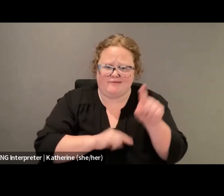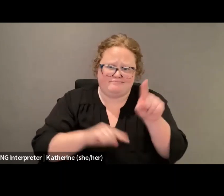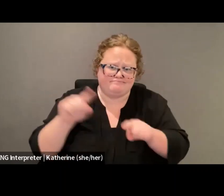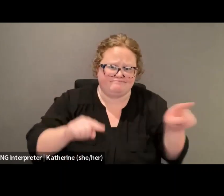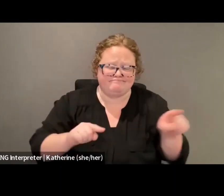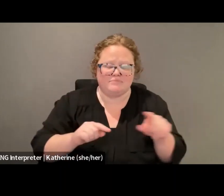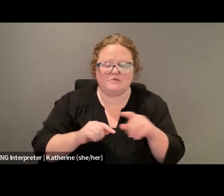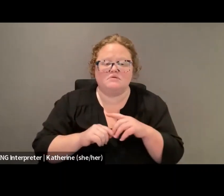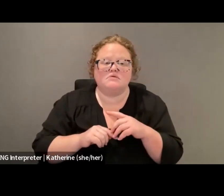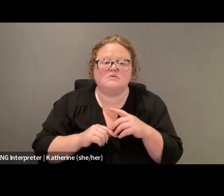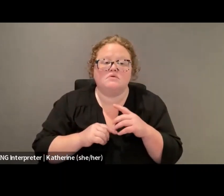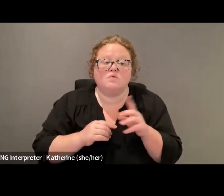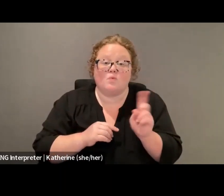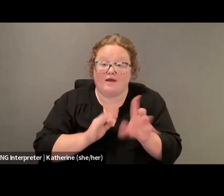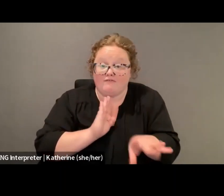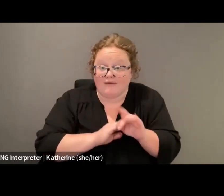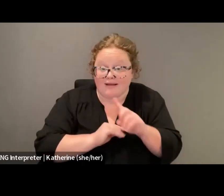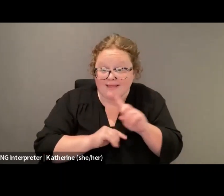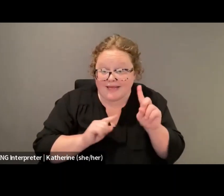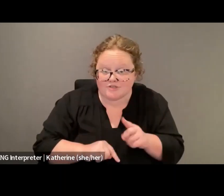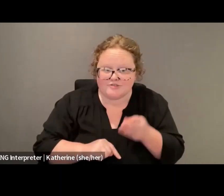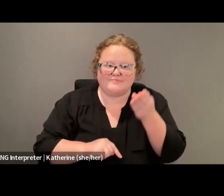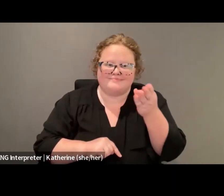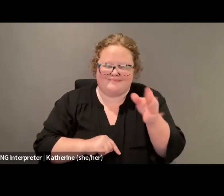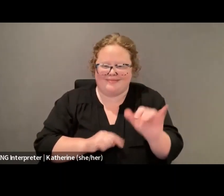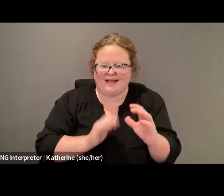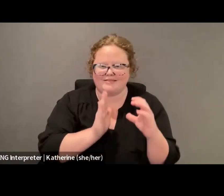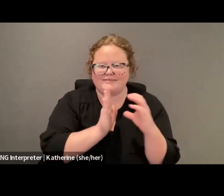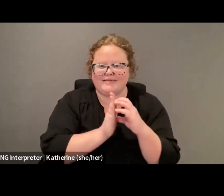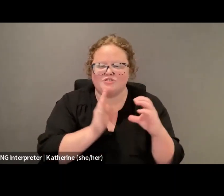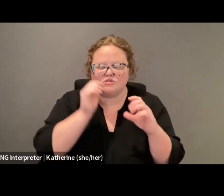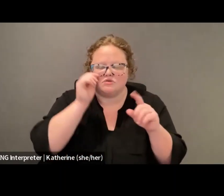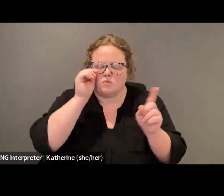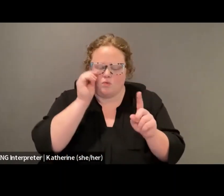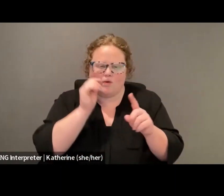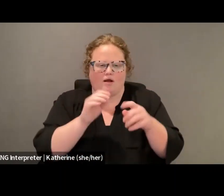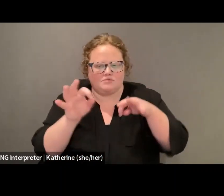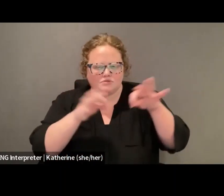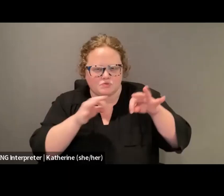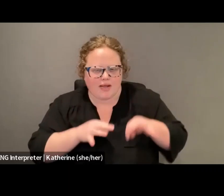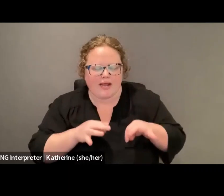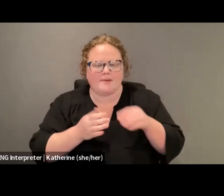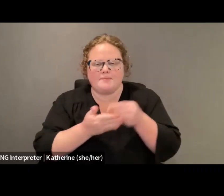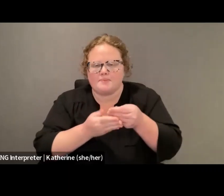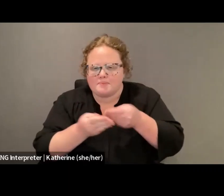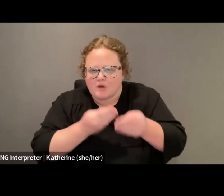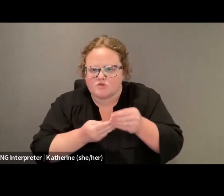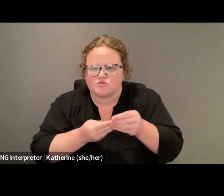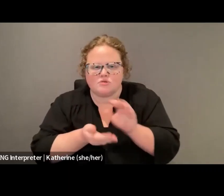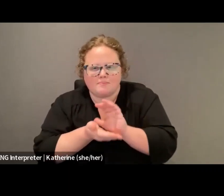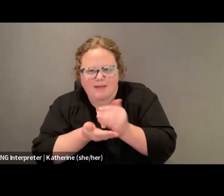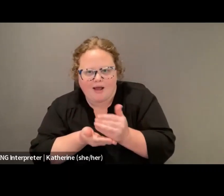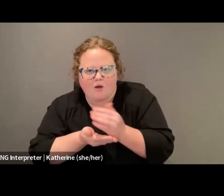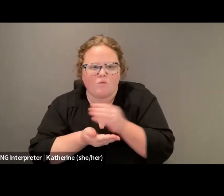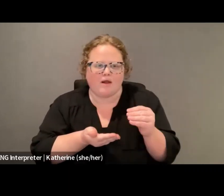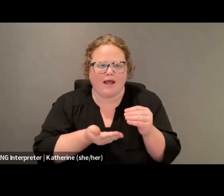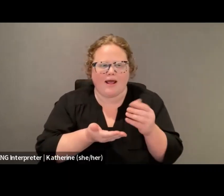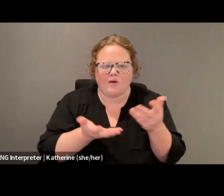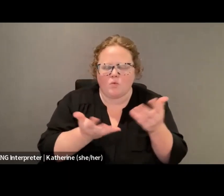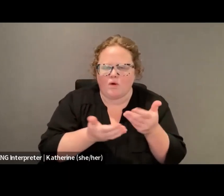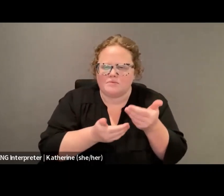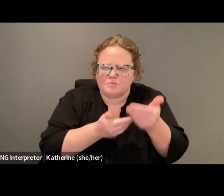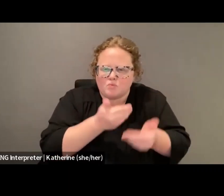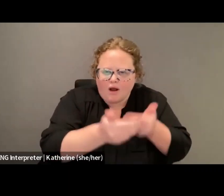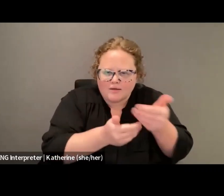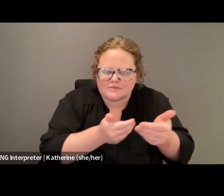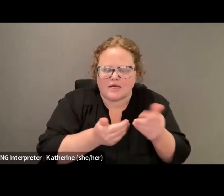found in Appendix E to B, where they're talking about that budget amount, and they're talking about the methodology that the state uses to establish the